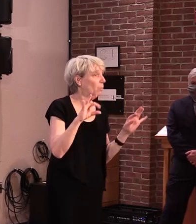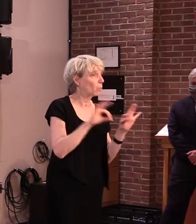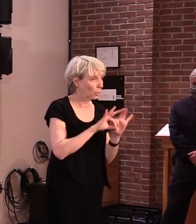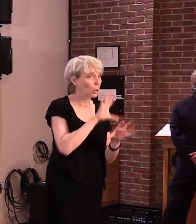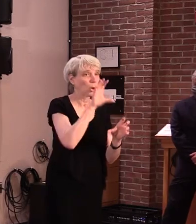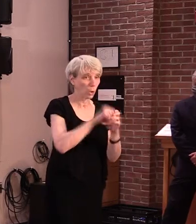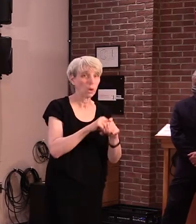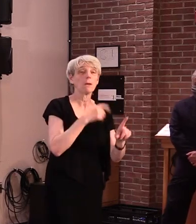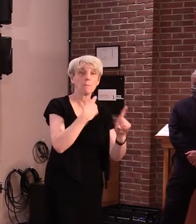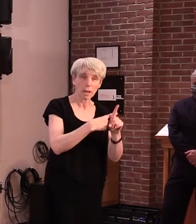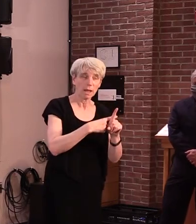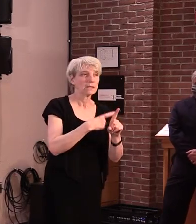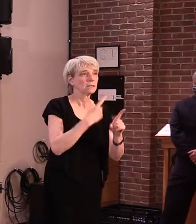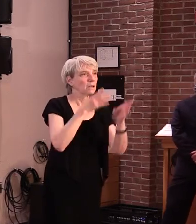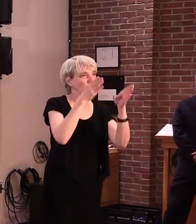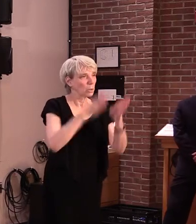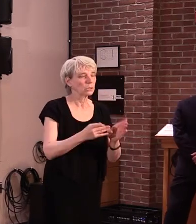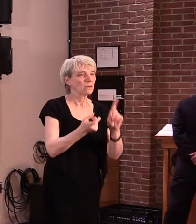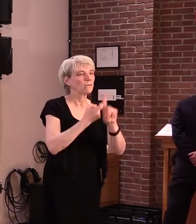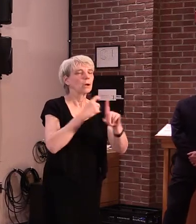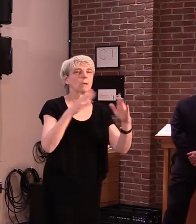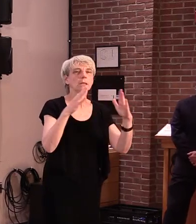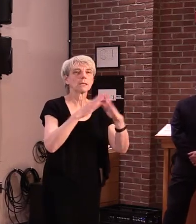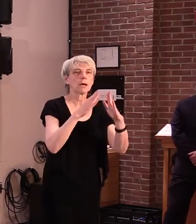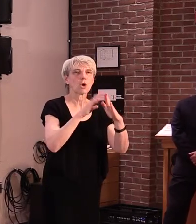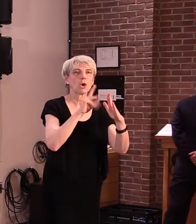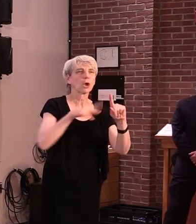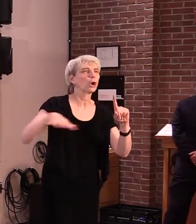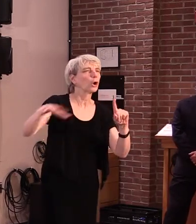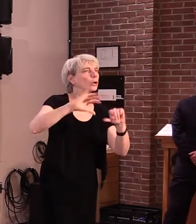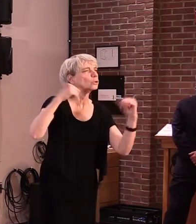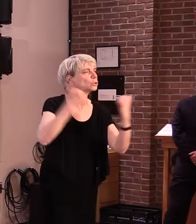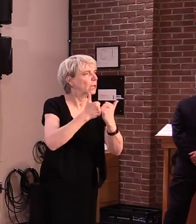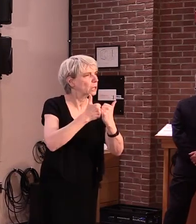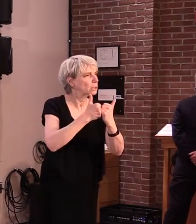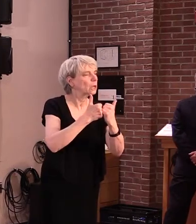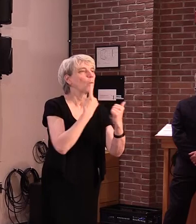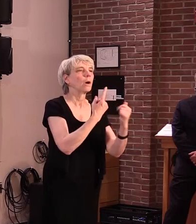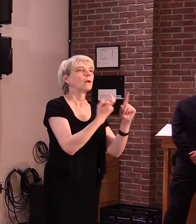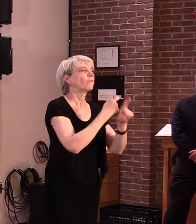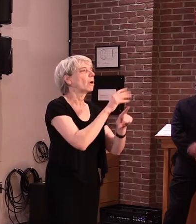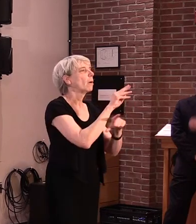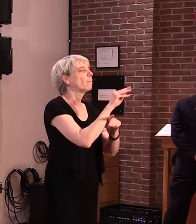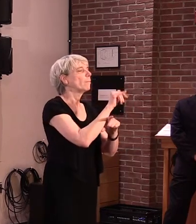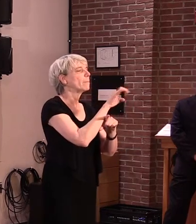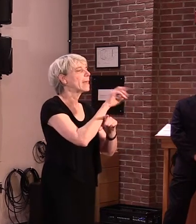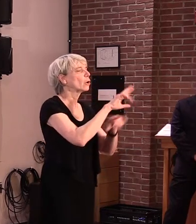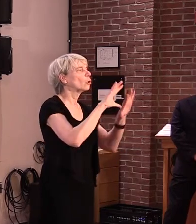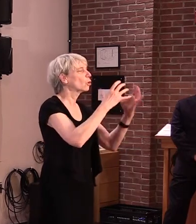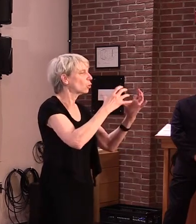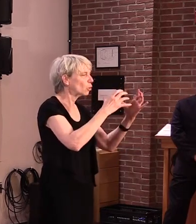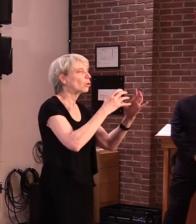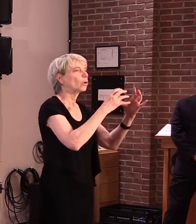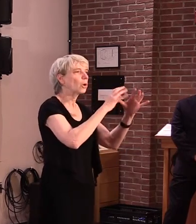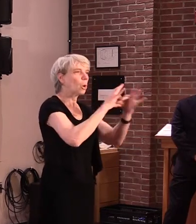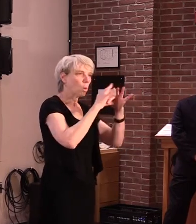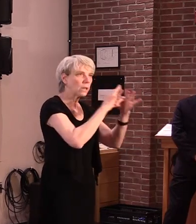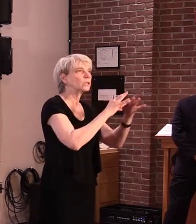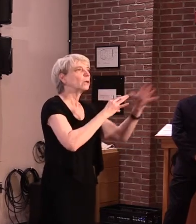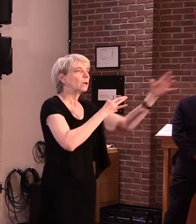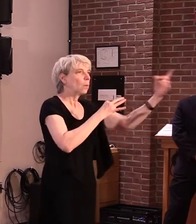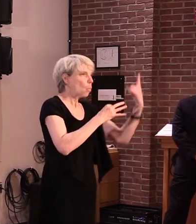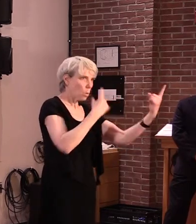as a representative of the Town Clerks Association, as well as one from the Mayor's Coalition. That way, we can think